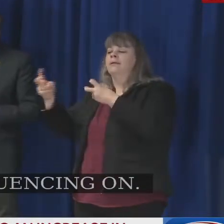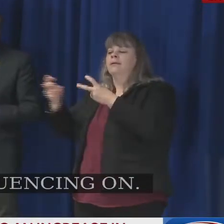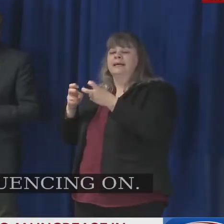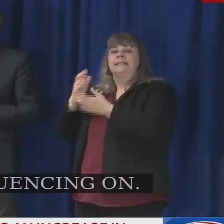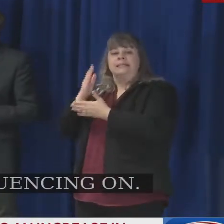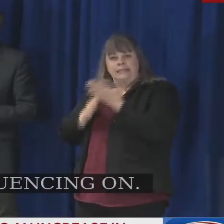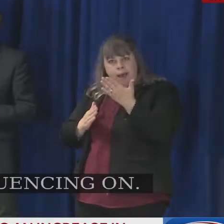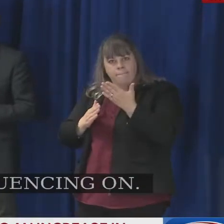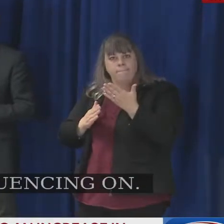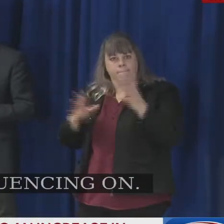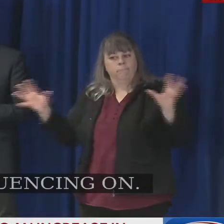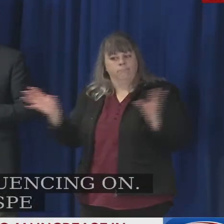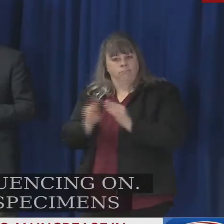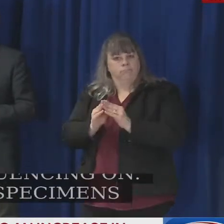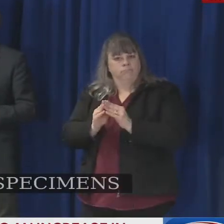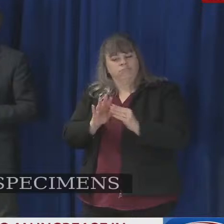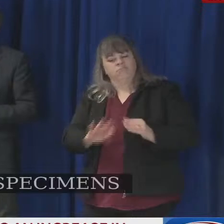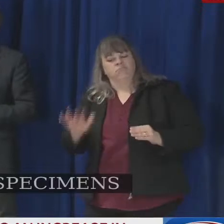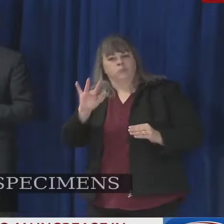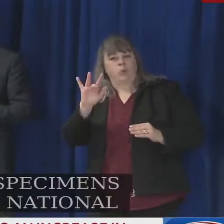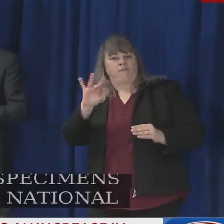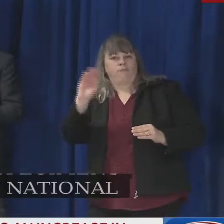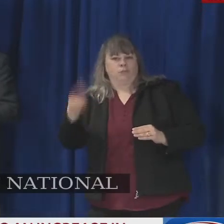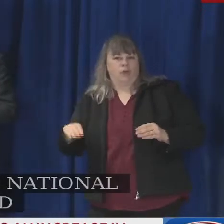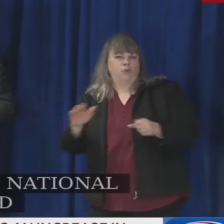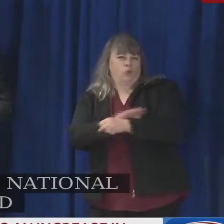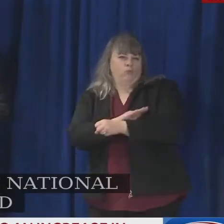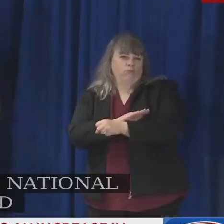taking all those into account, the estimate's around 25% or so.